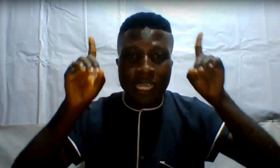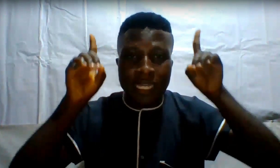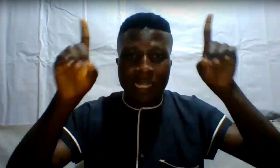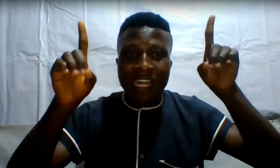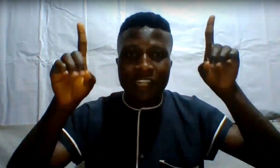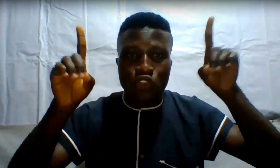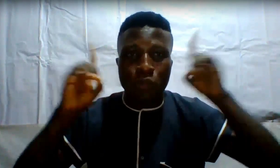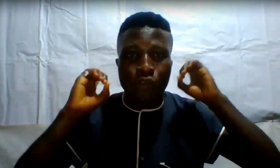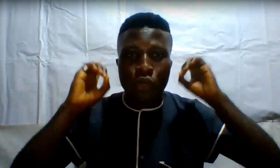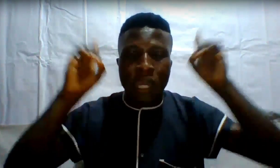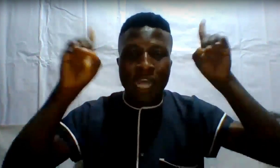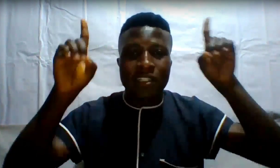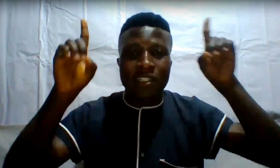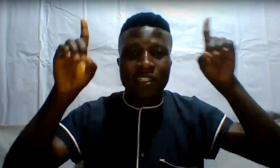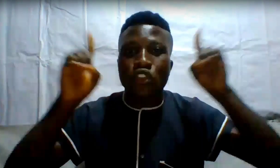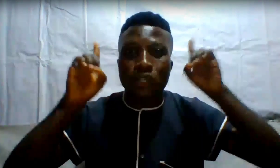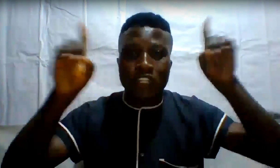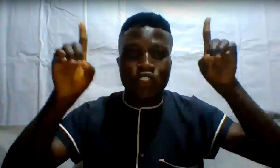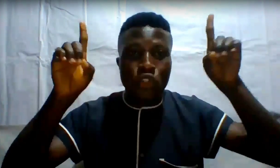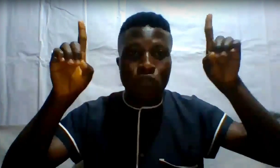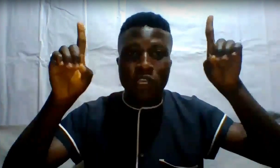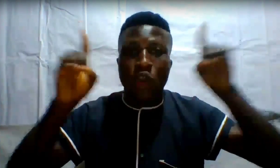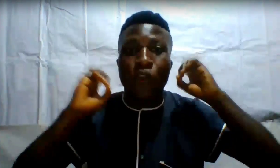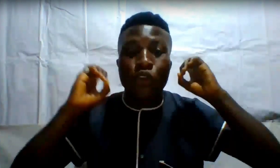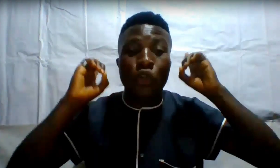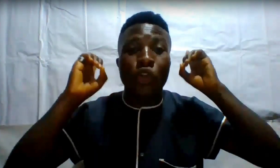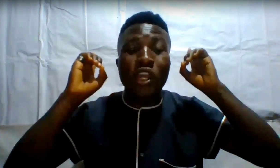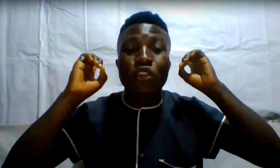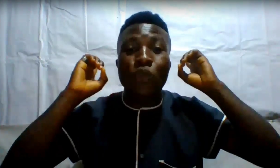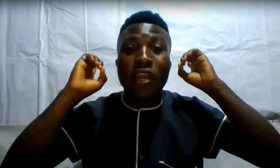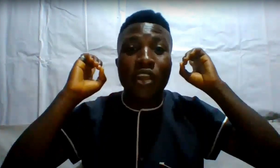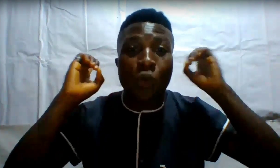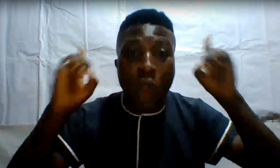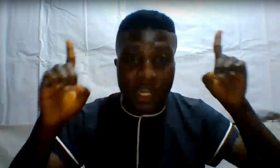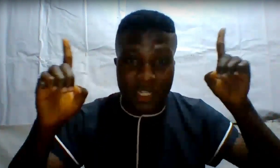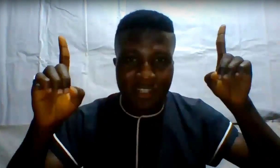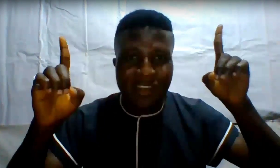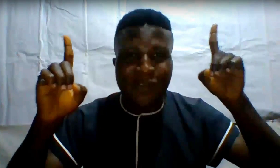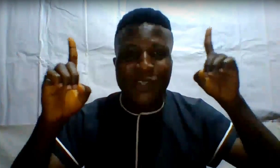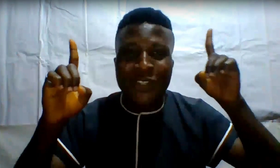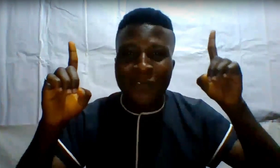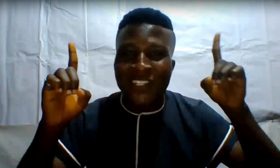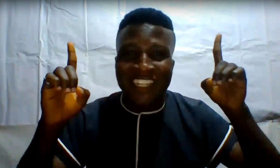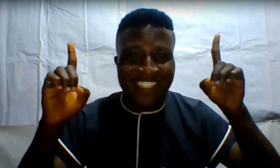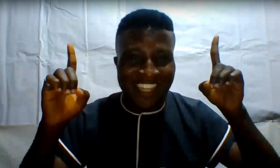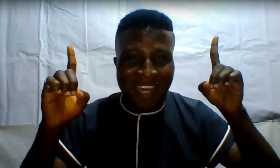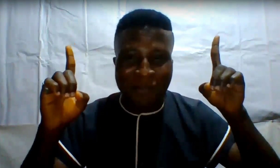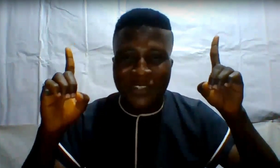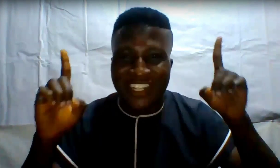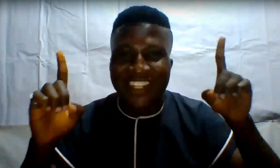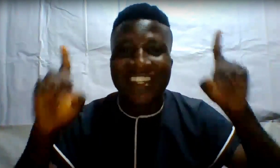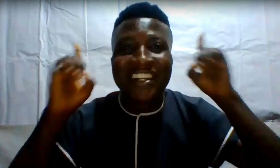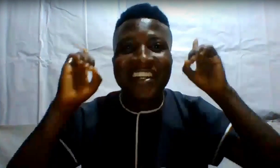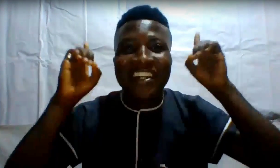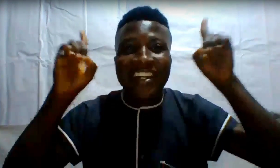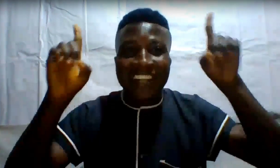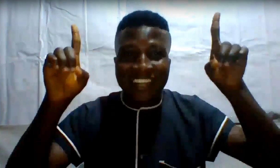area 1, for those of us that stay in Abuja. D. E goes like this, your